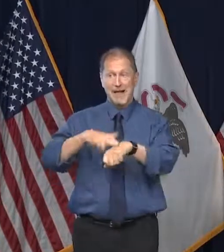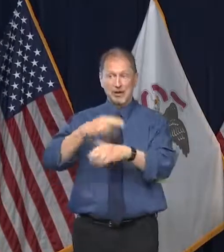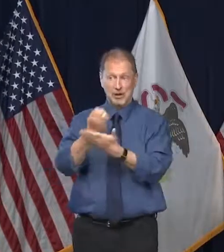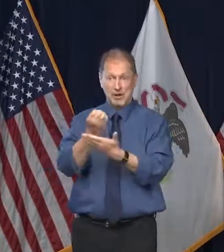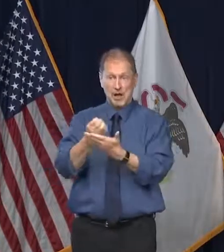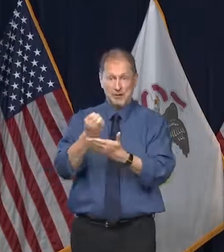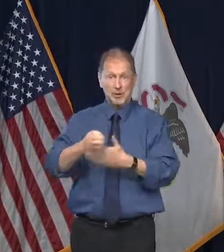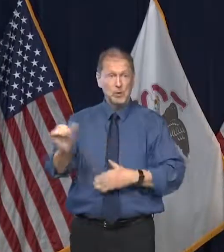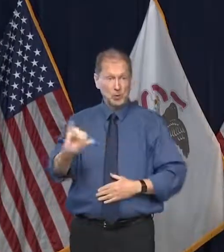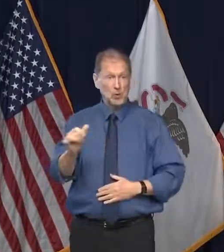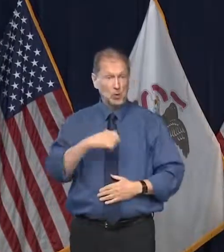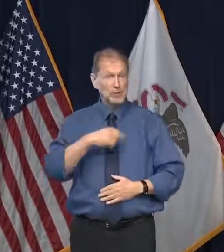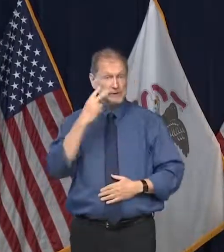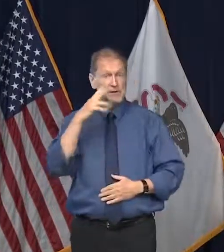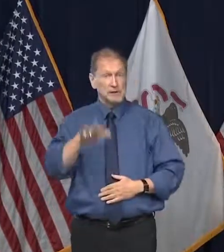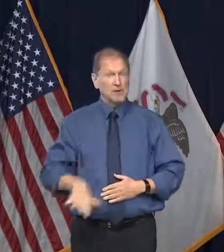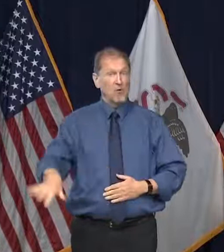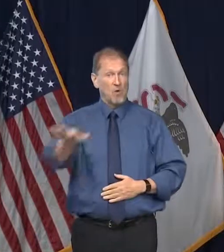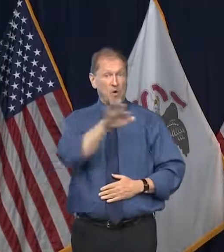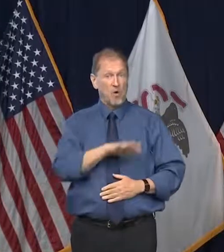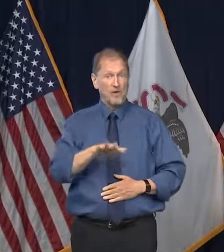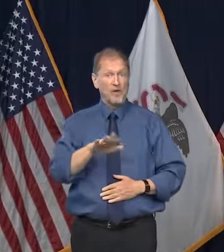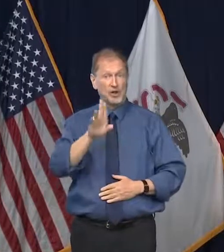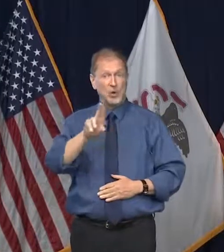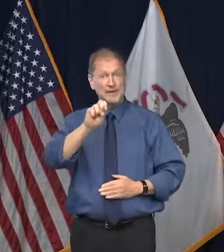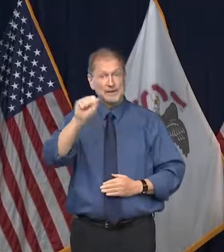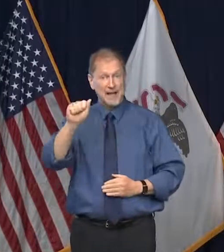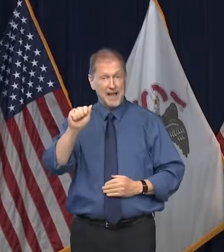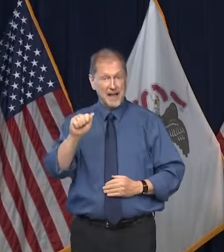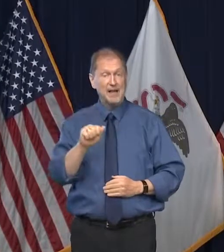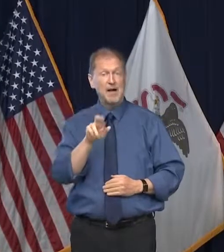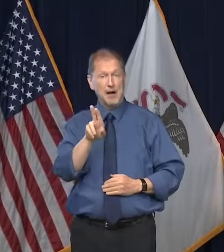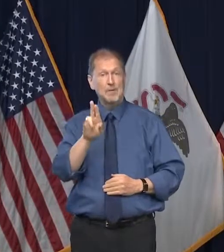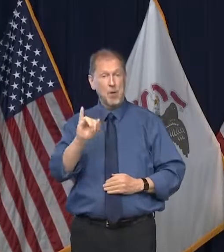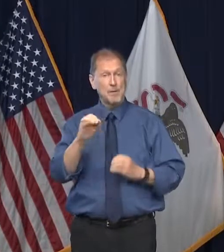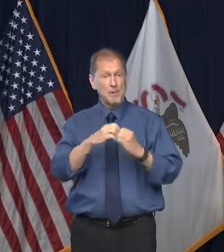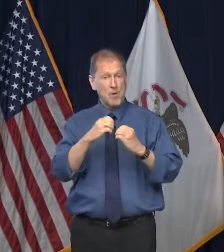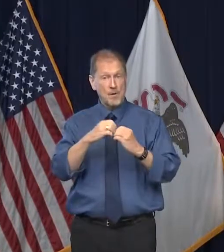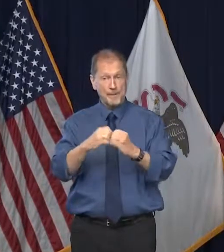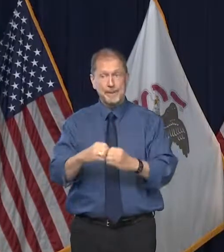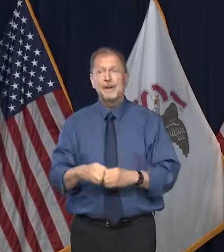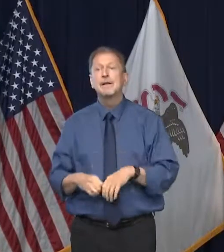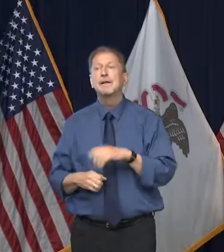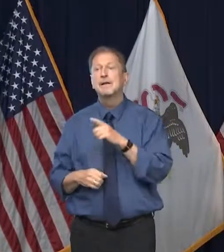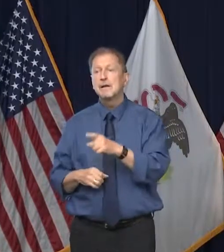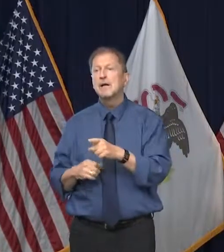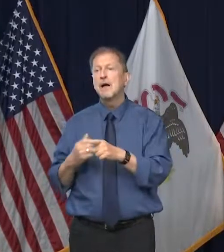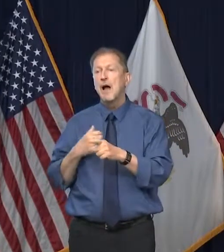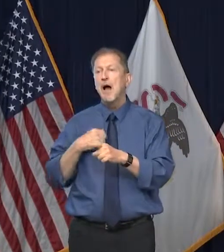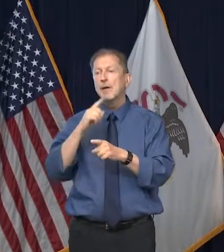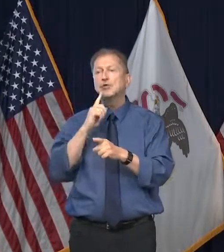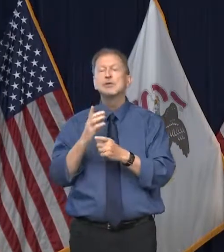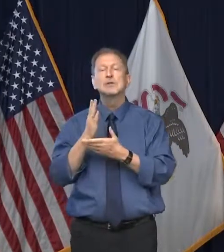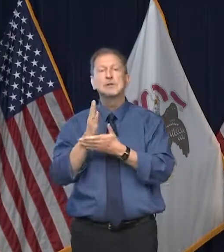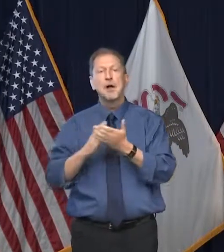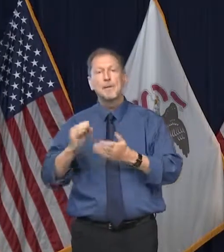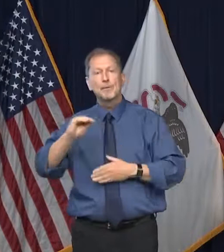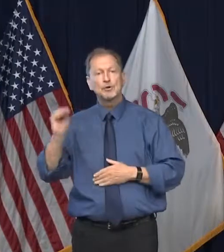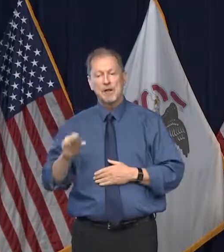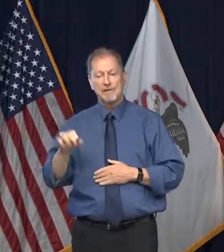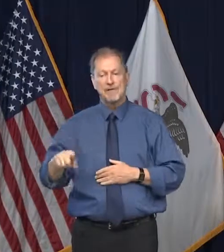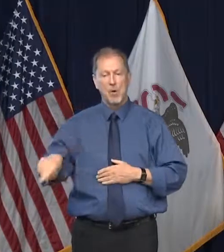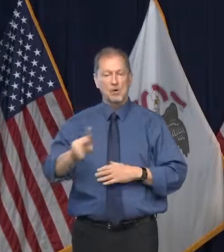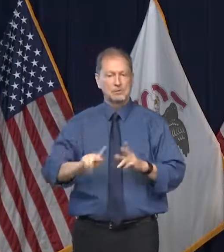too, because we've seen this happen in other states, too. Yeah. And I'm sure a fair amount of those people, we could assume, are